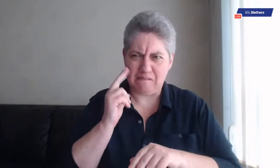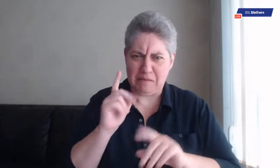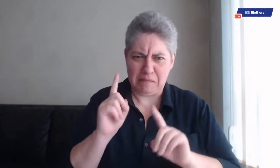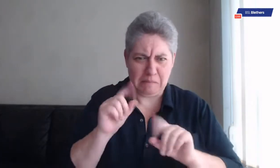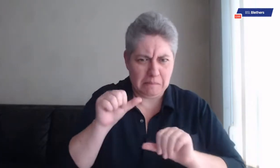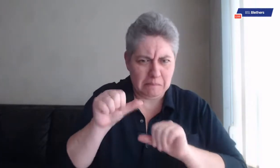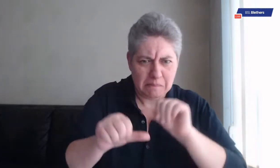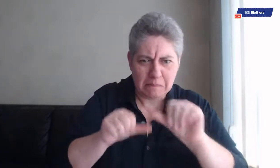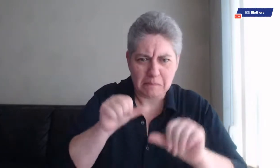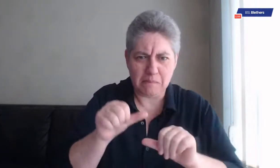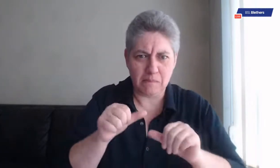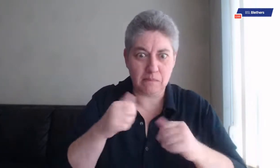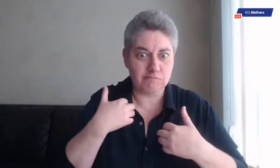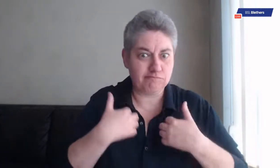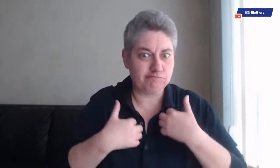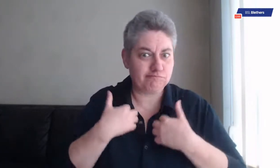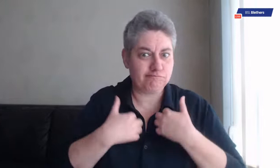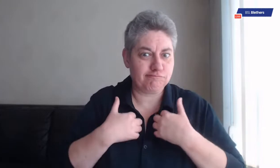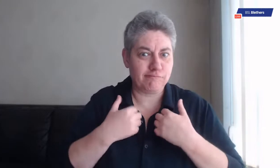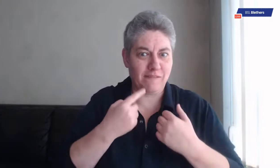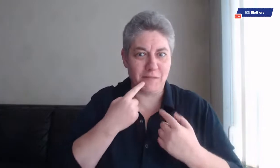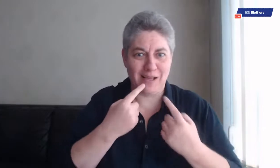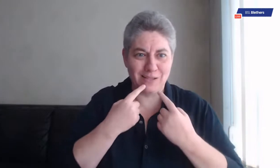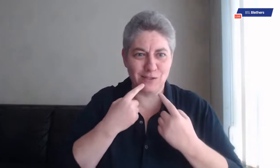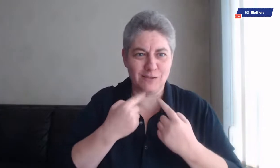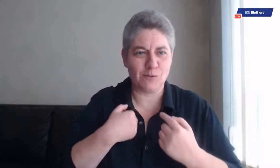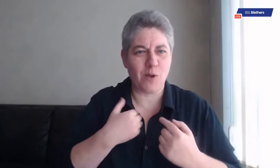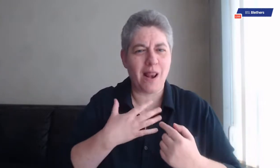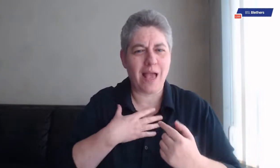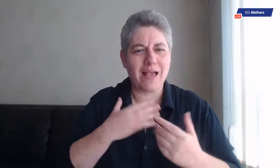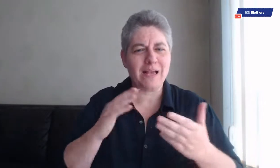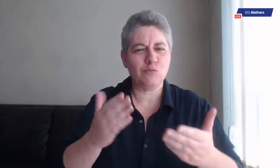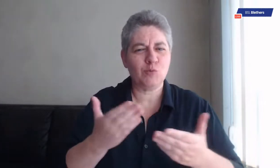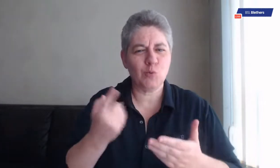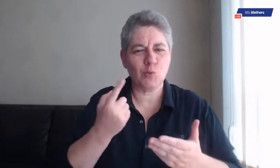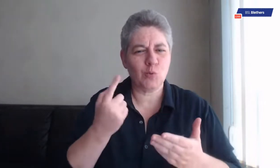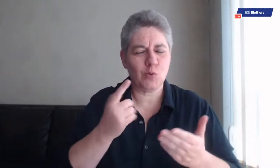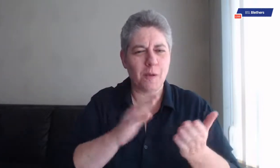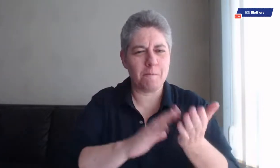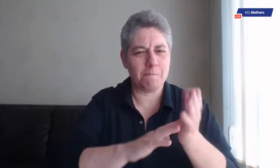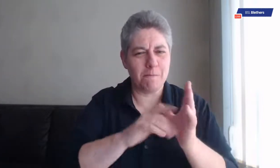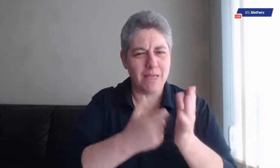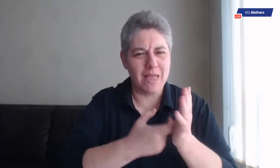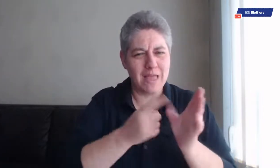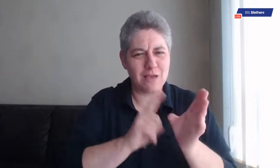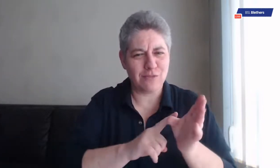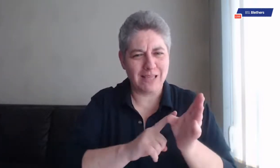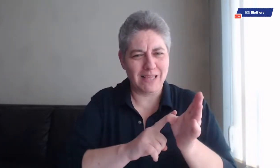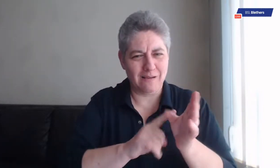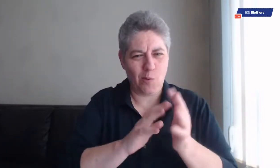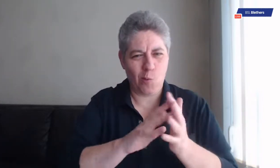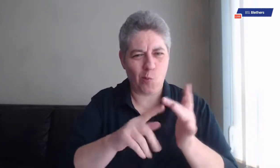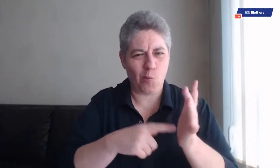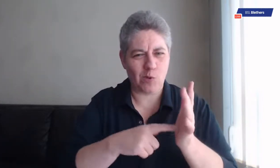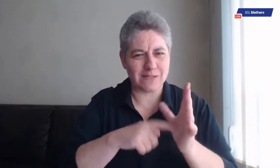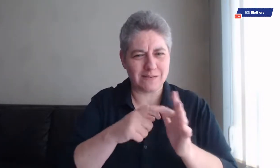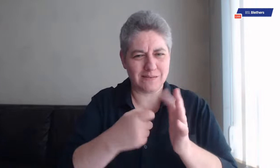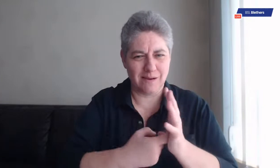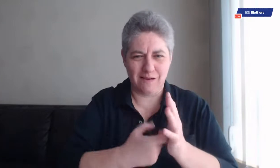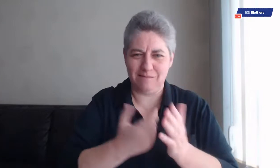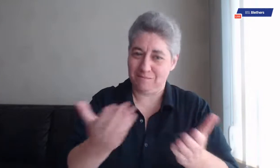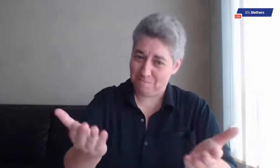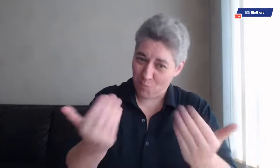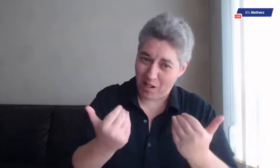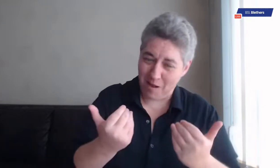like for a deaf person to go through the process. So I'm really excited to speak to